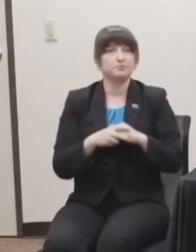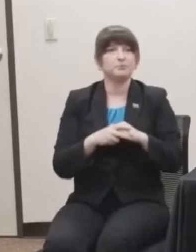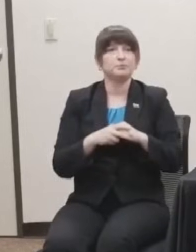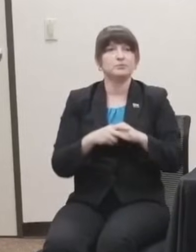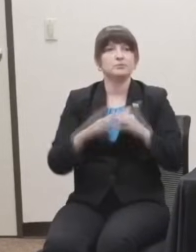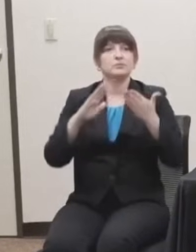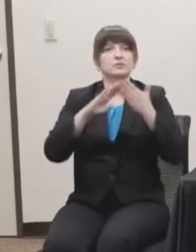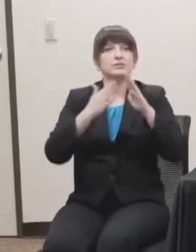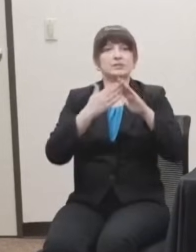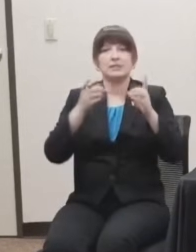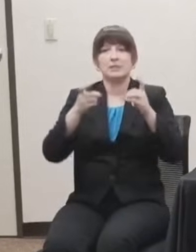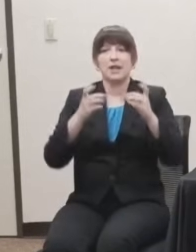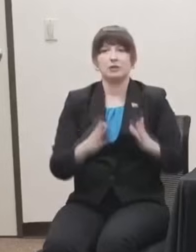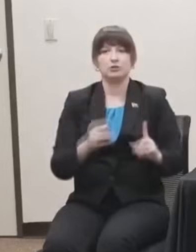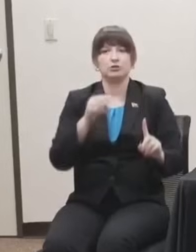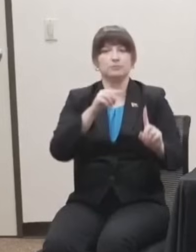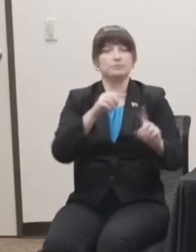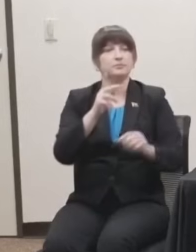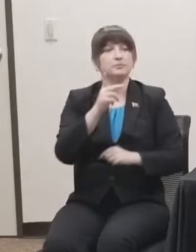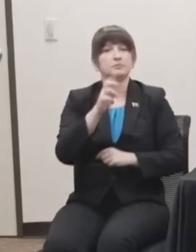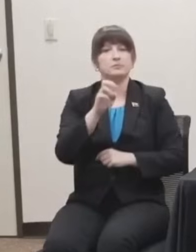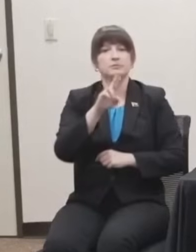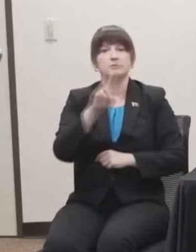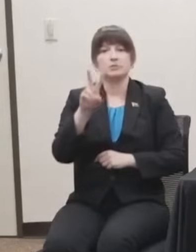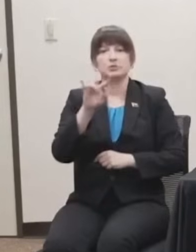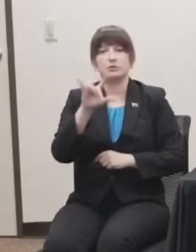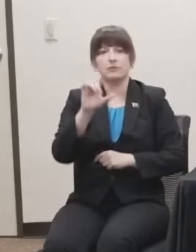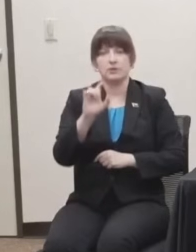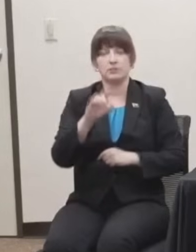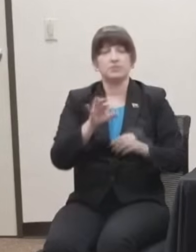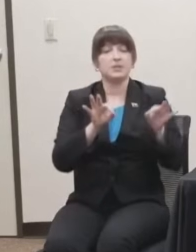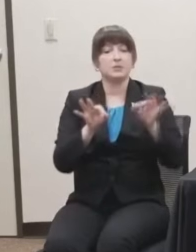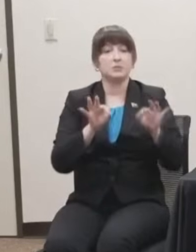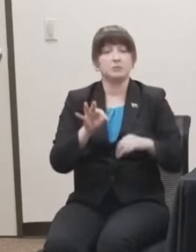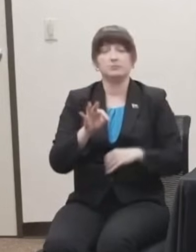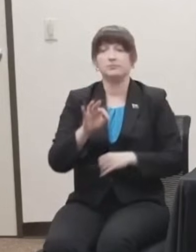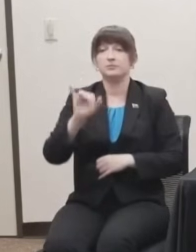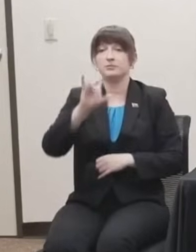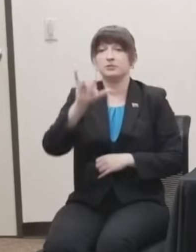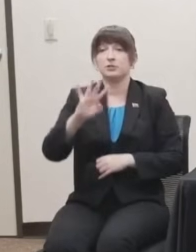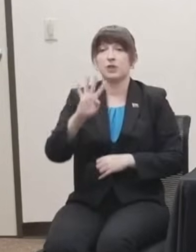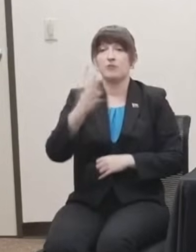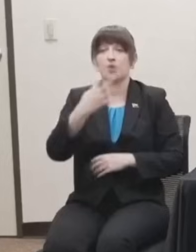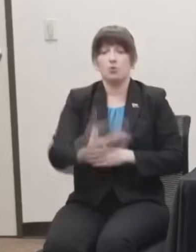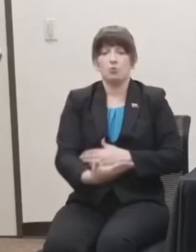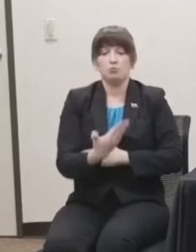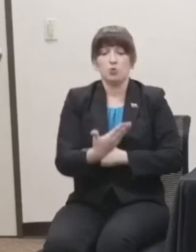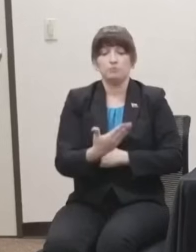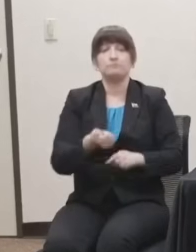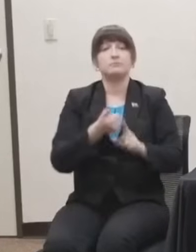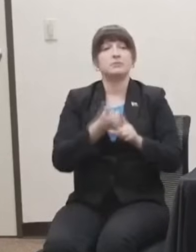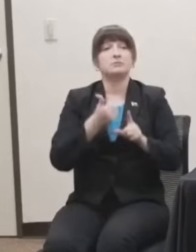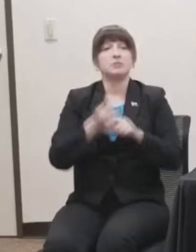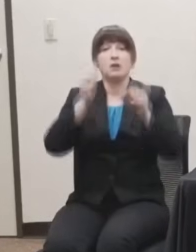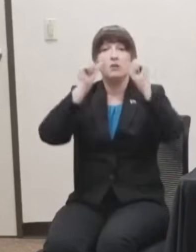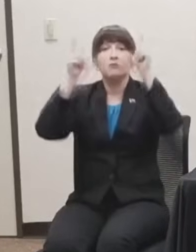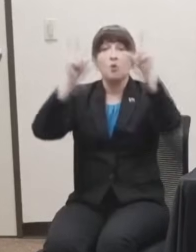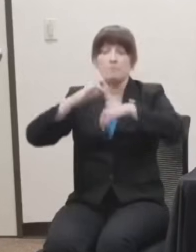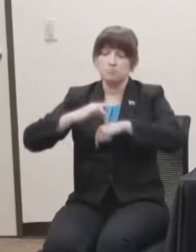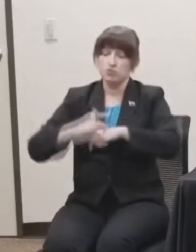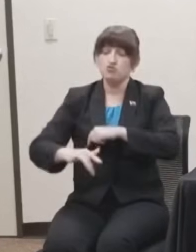for Kerrville explained that on the morning of the 4th, he was out jogging at about 3:30 in the